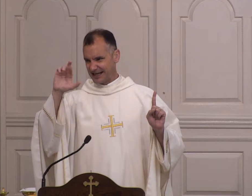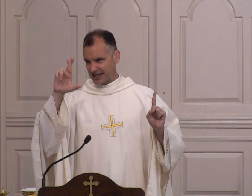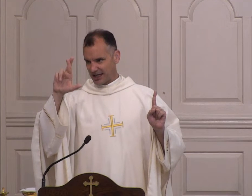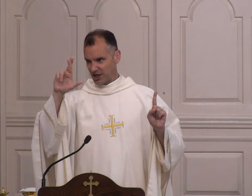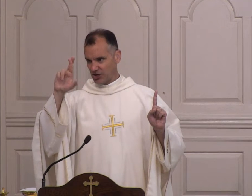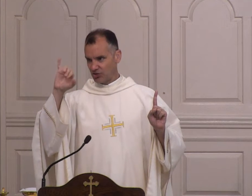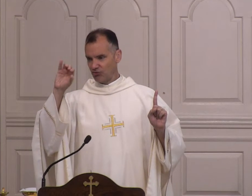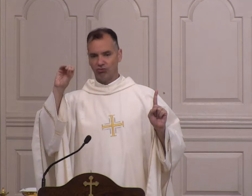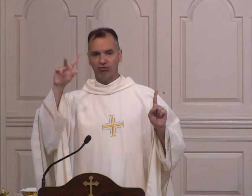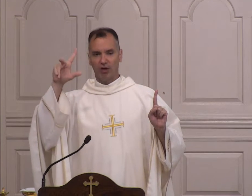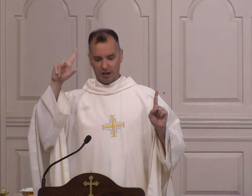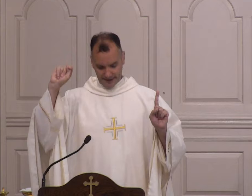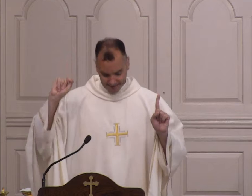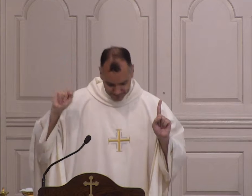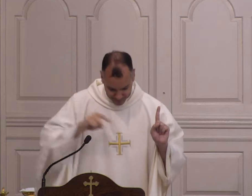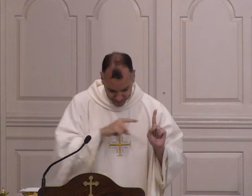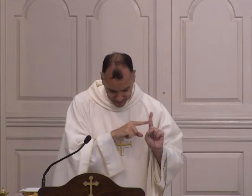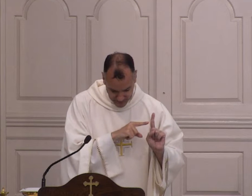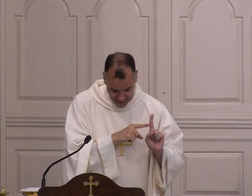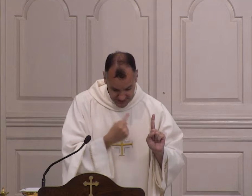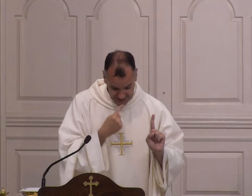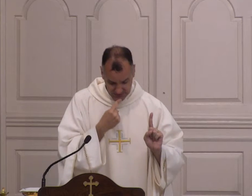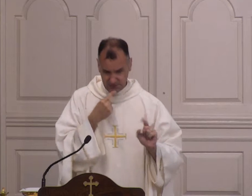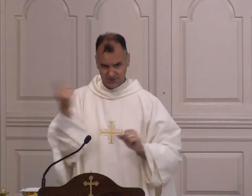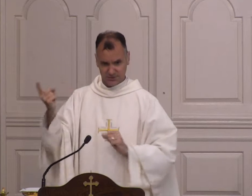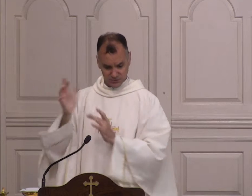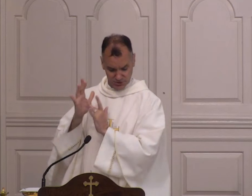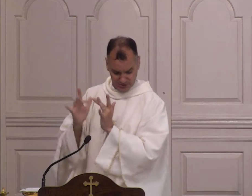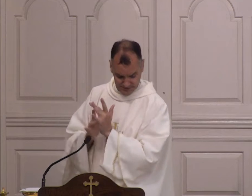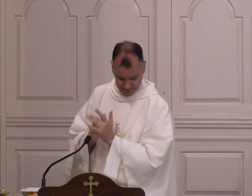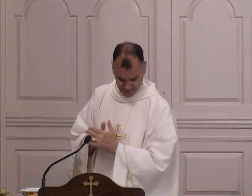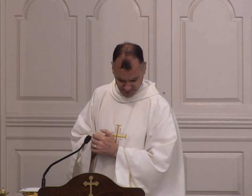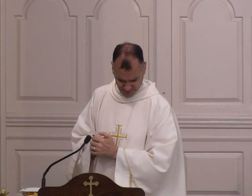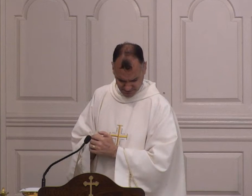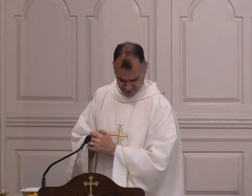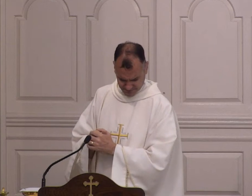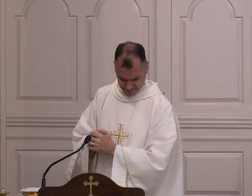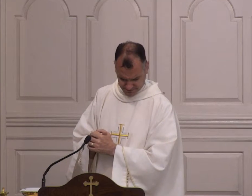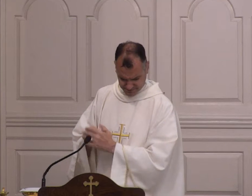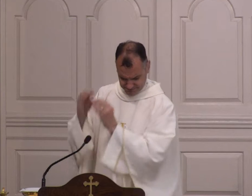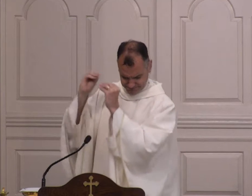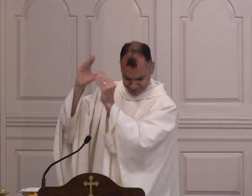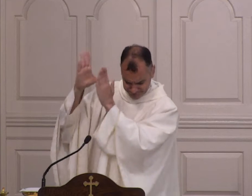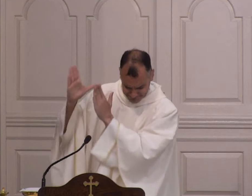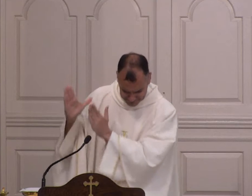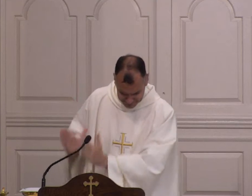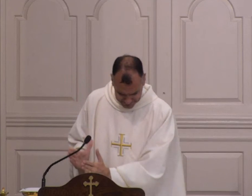not the Iscariot, said to him,